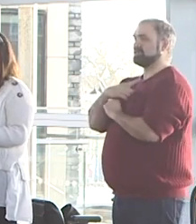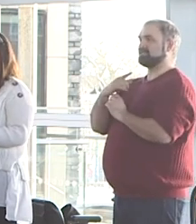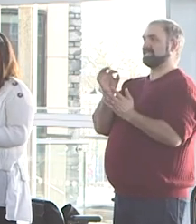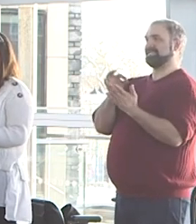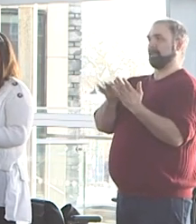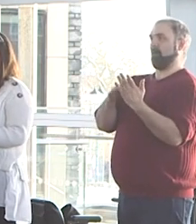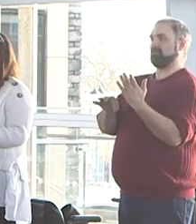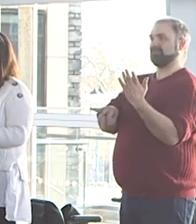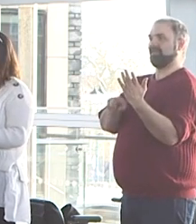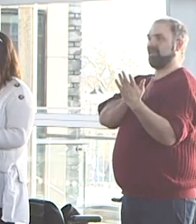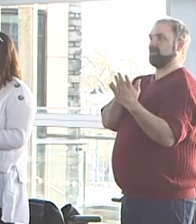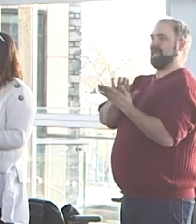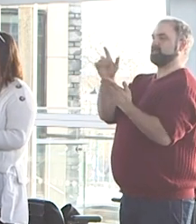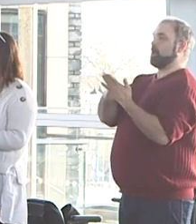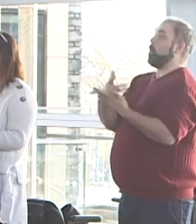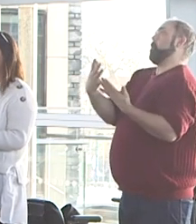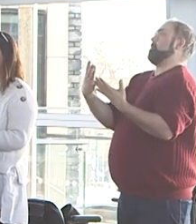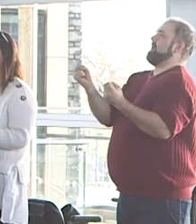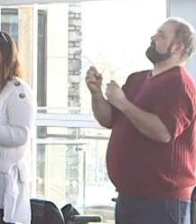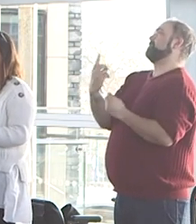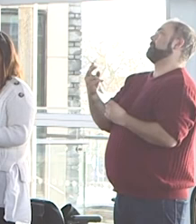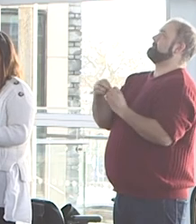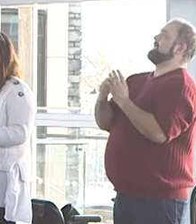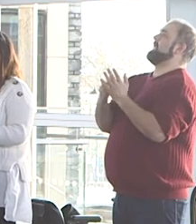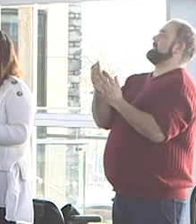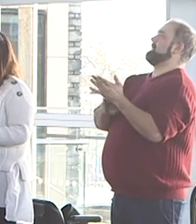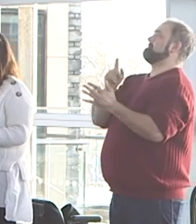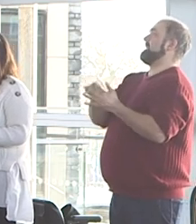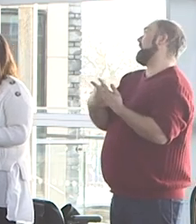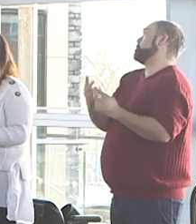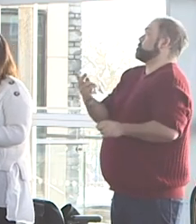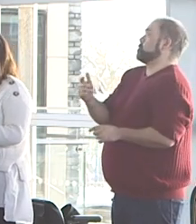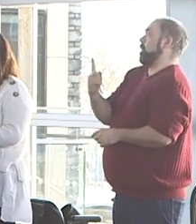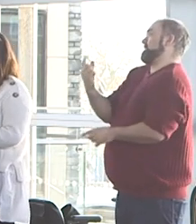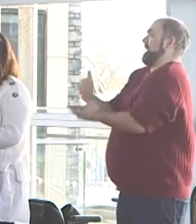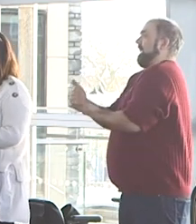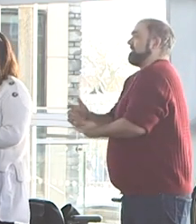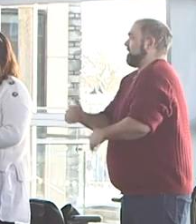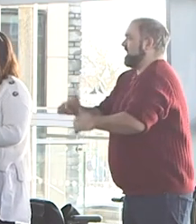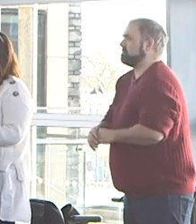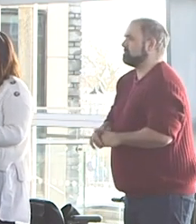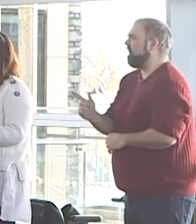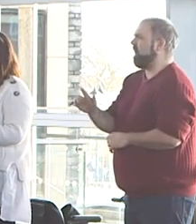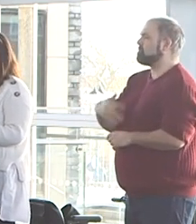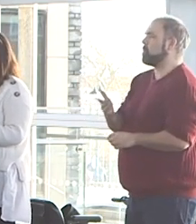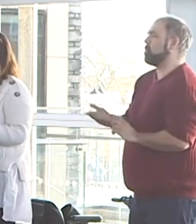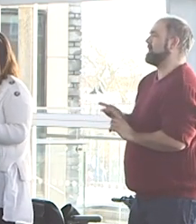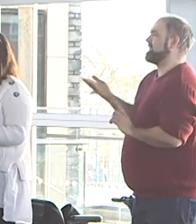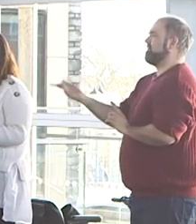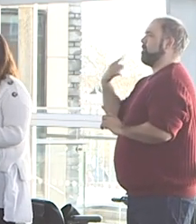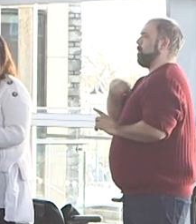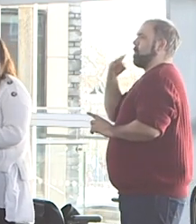checkbox exercise for HR. Oh, we had two BAMEs and one gay. That's fine, but we're going to give the job to a white